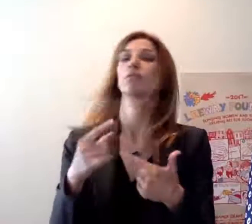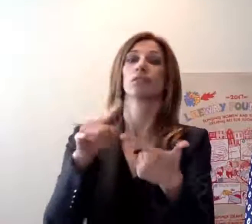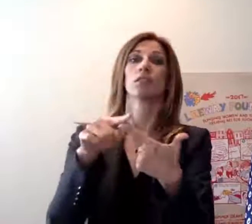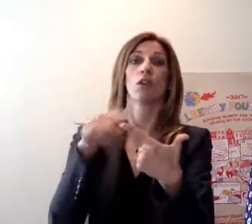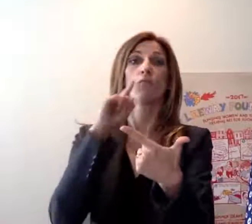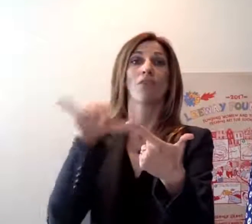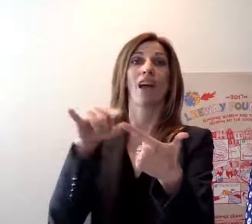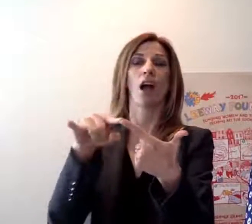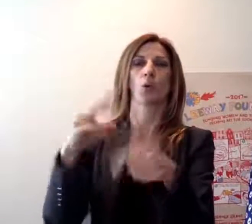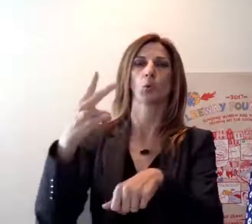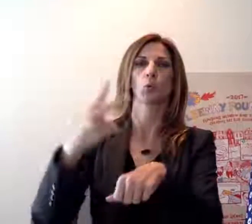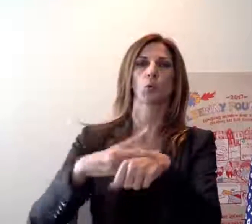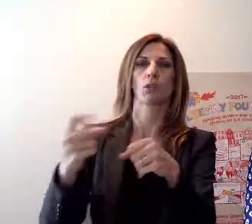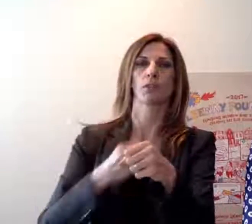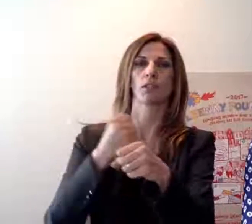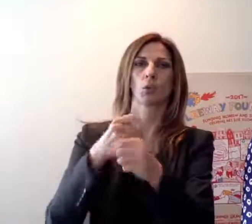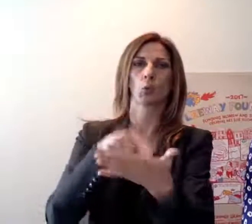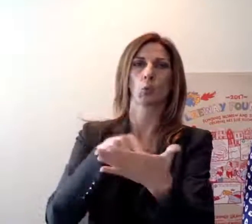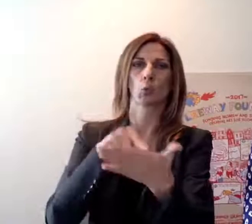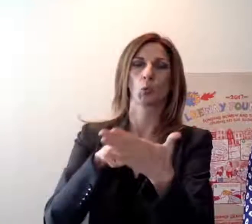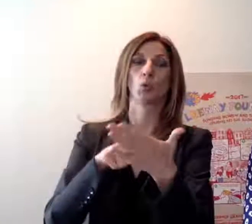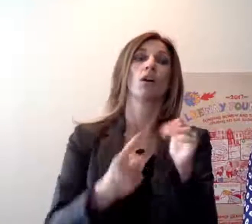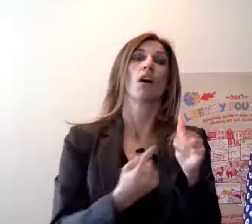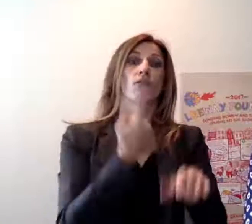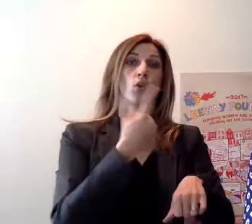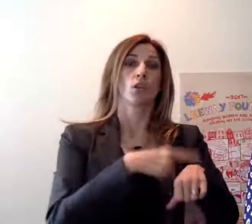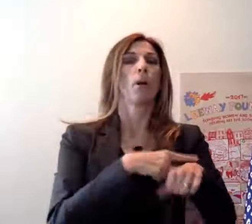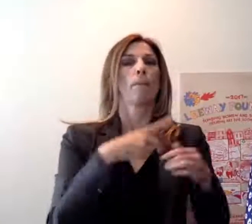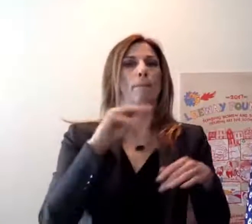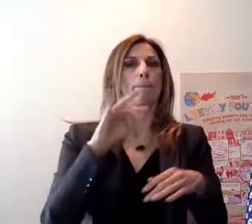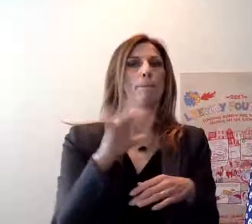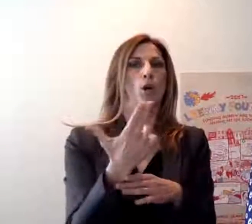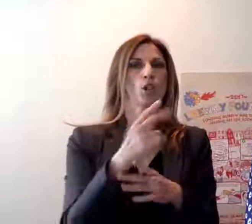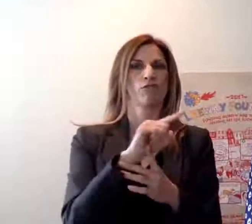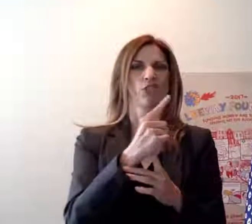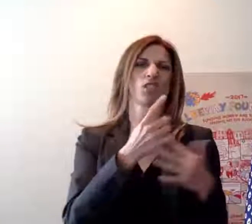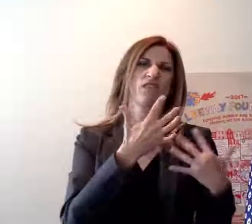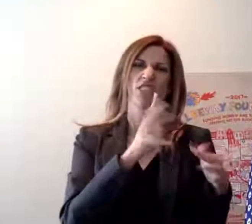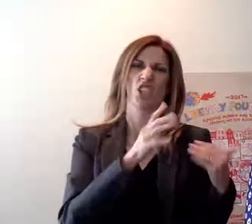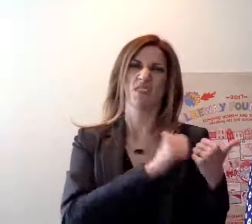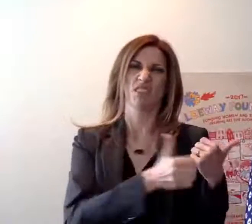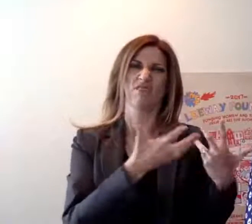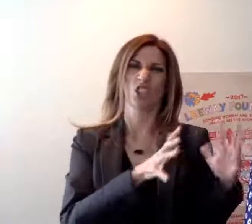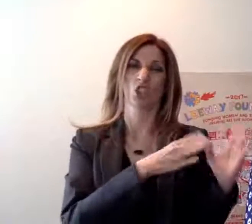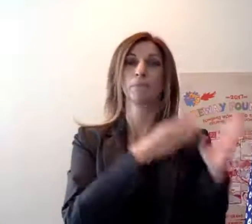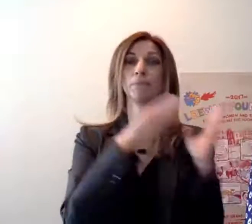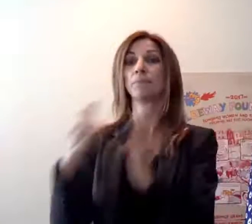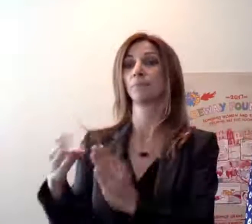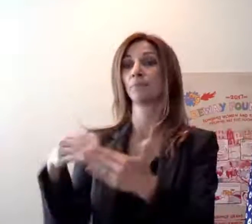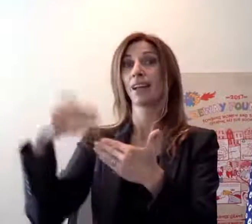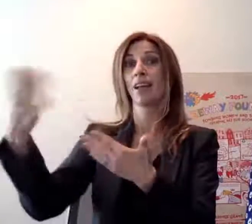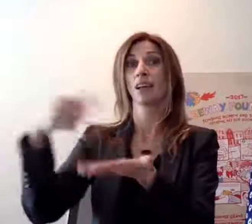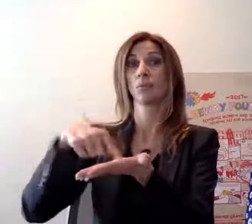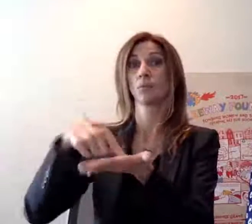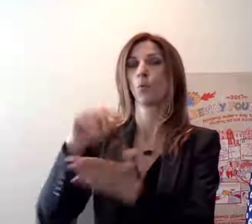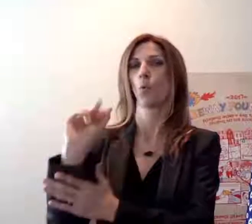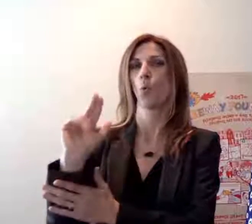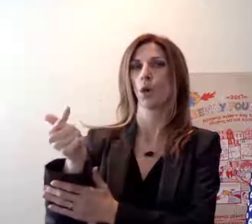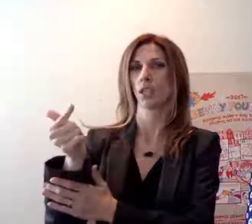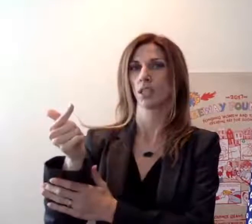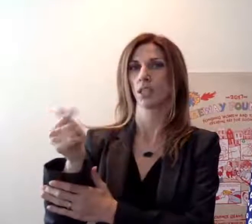is twice a year. So the first deadline was March 1st and passed already. The next deadline is upcoming in